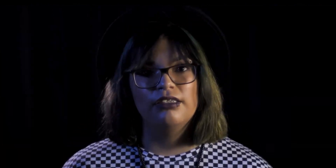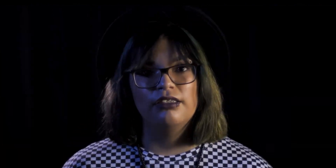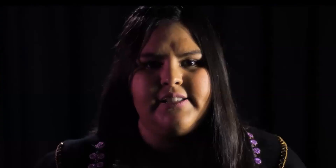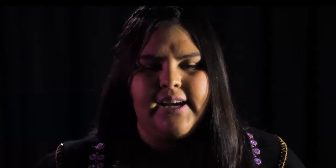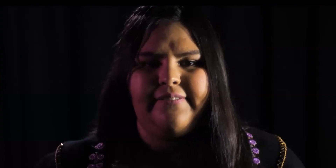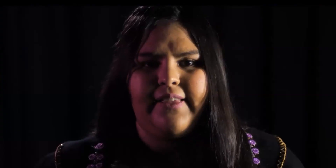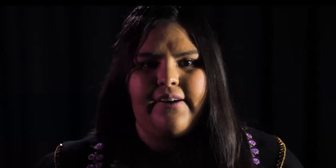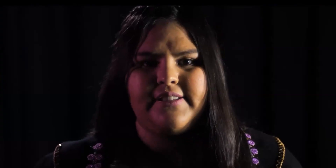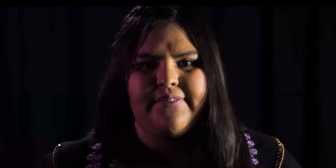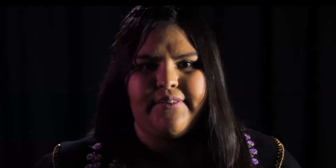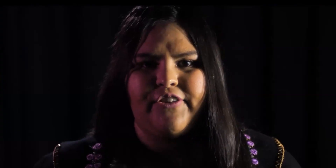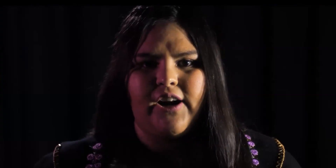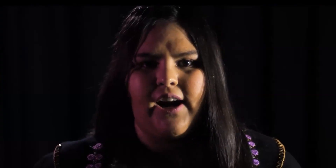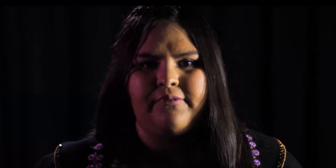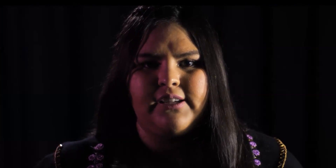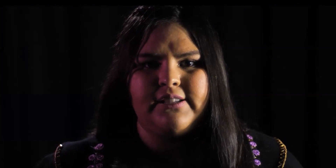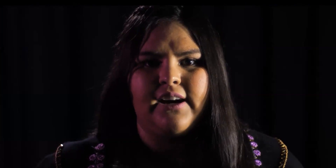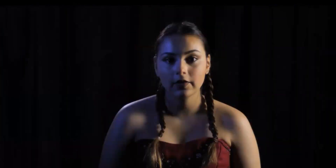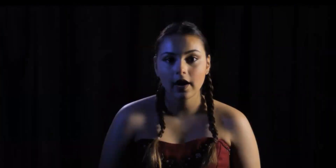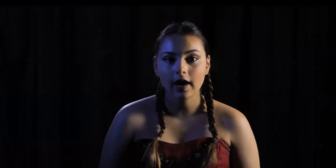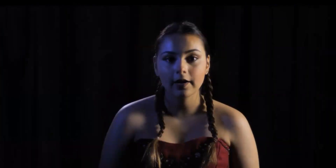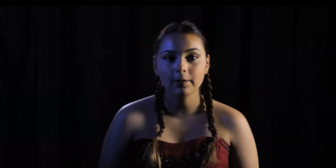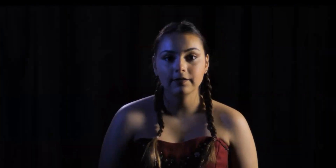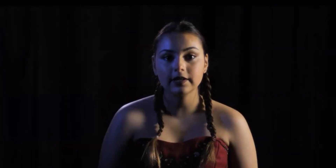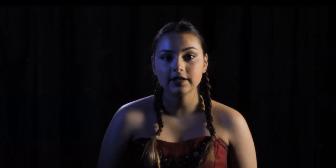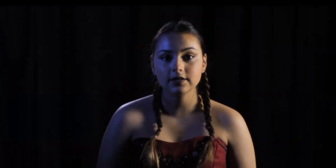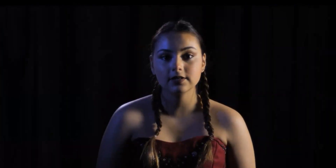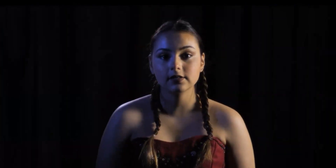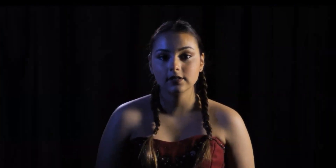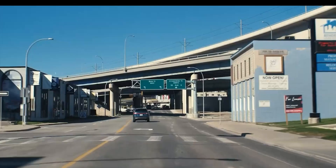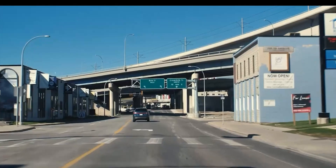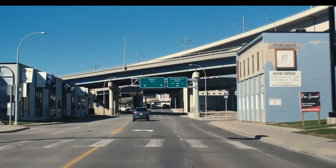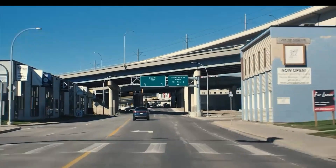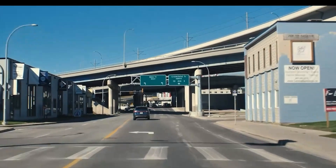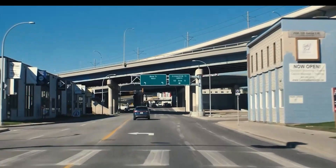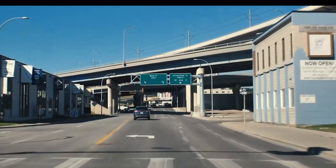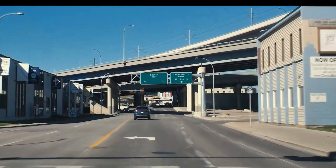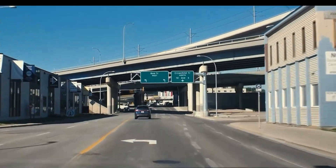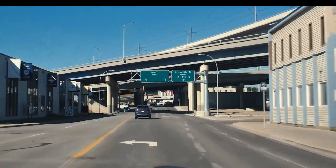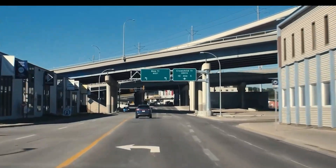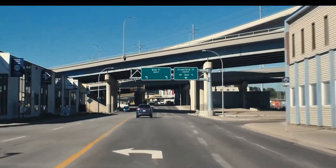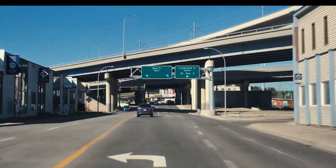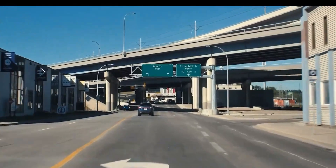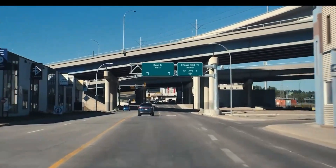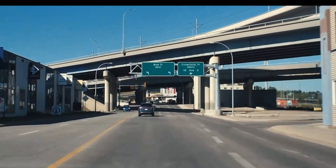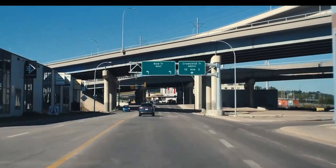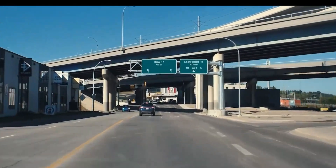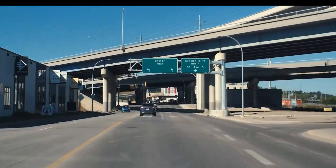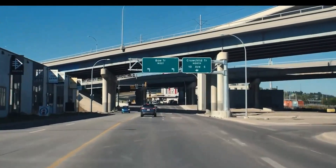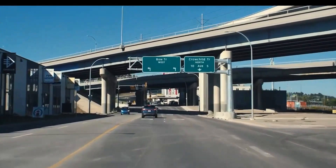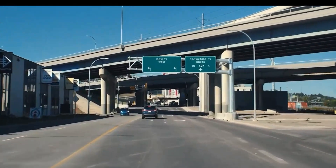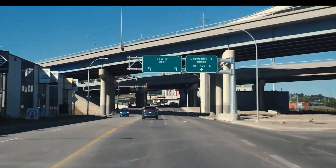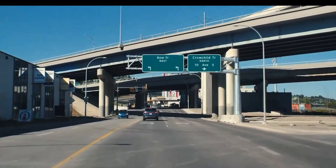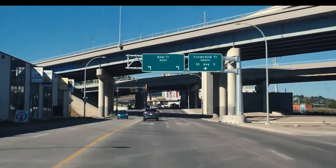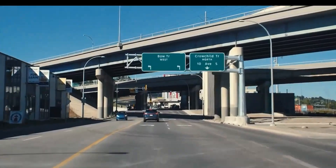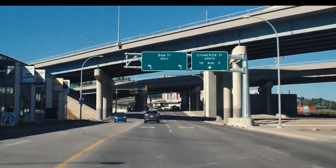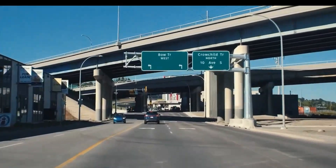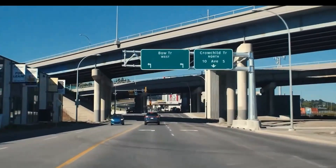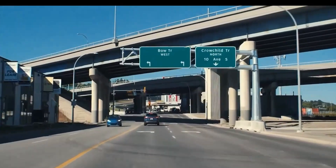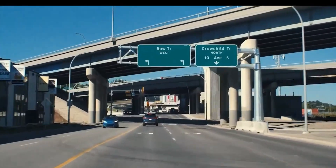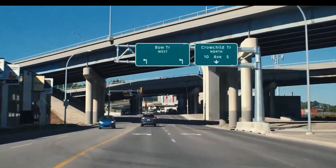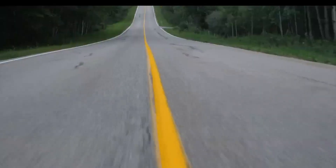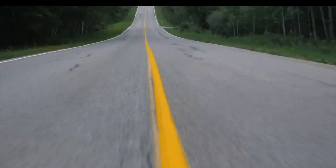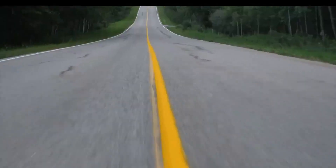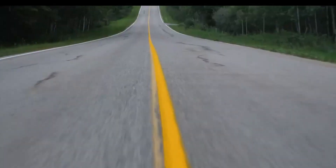final hour. Dead flowers of the forgotten ones on the highway of tears. Stand with your sisters. What happened